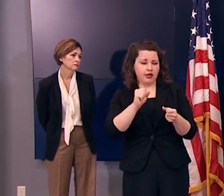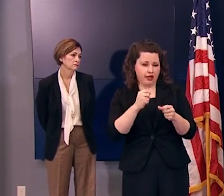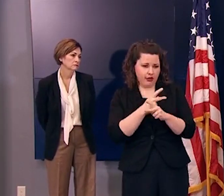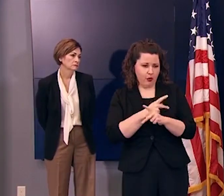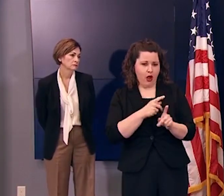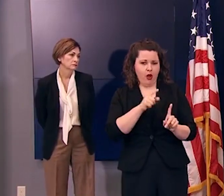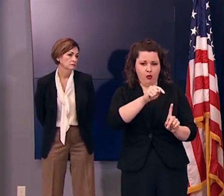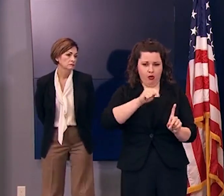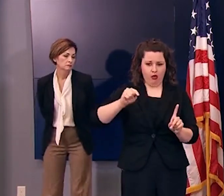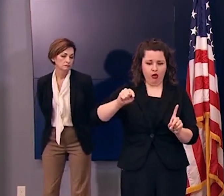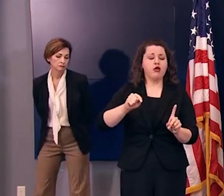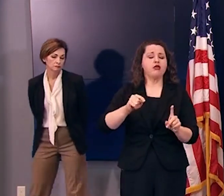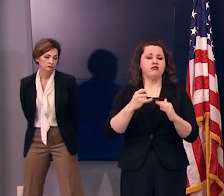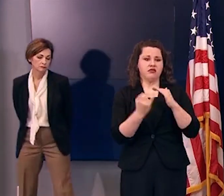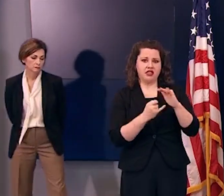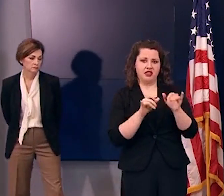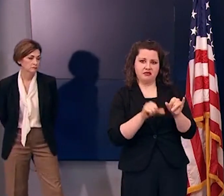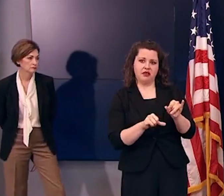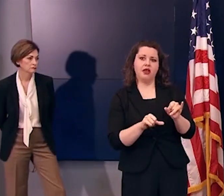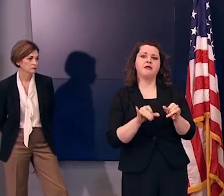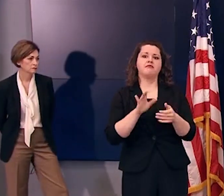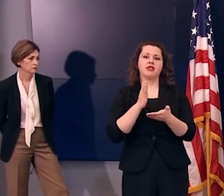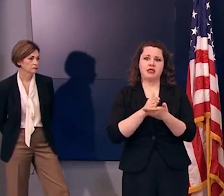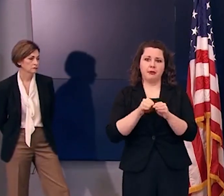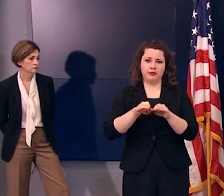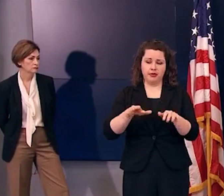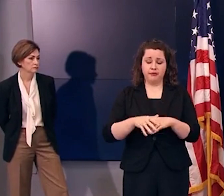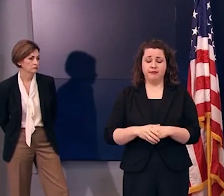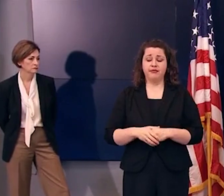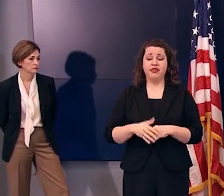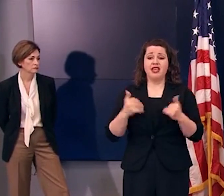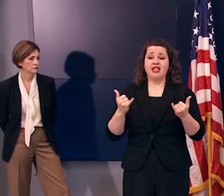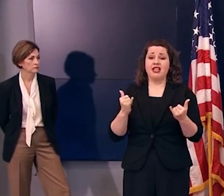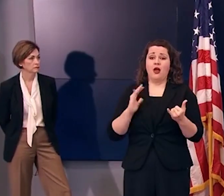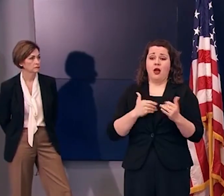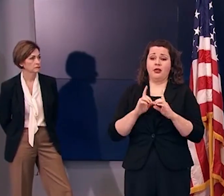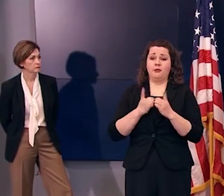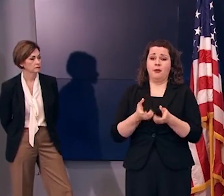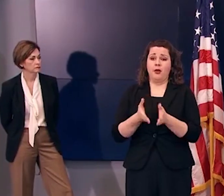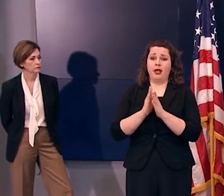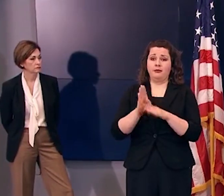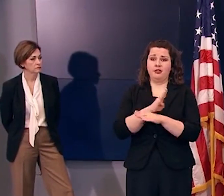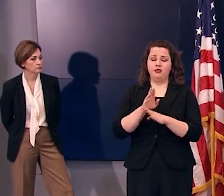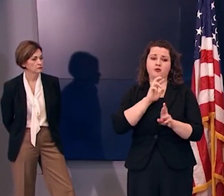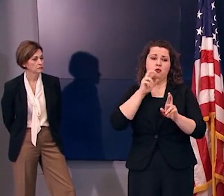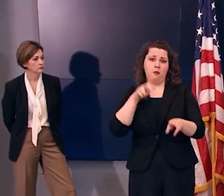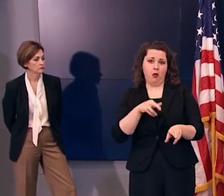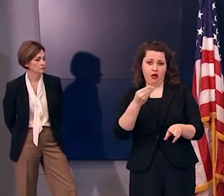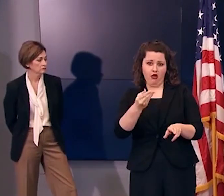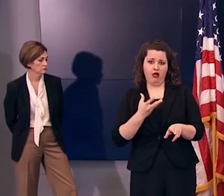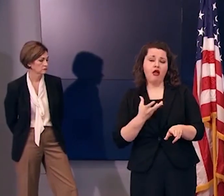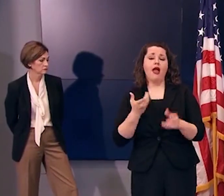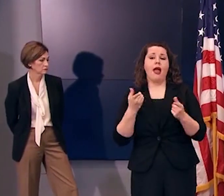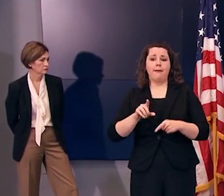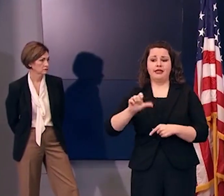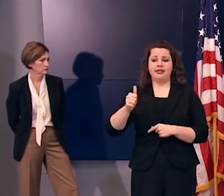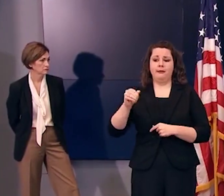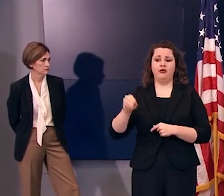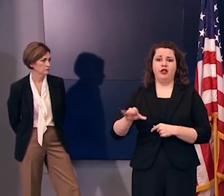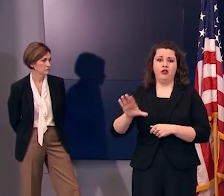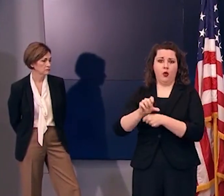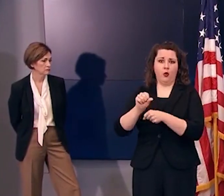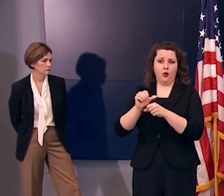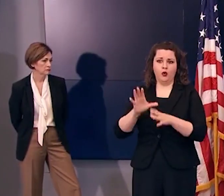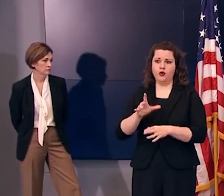of the disease. At this time, our department has asked businesses to report to us when 10% of their workforce